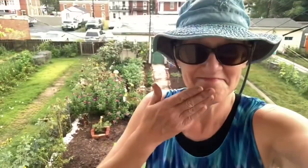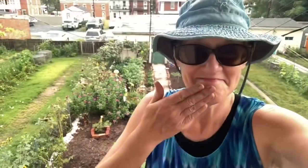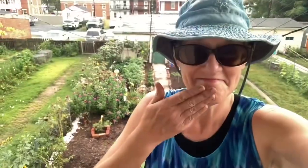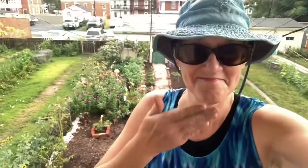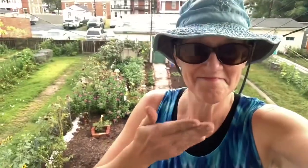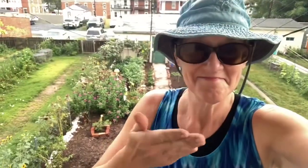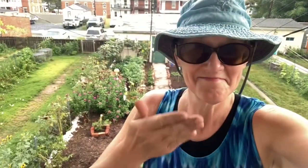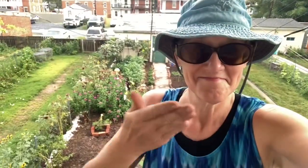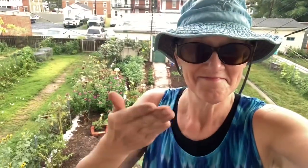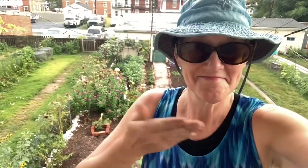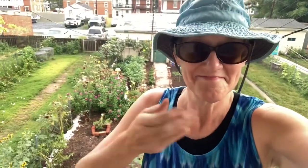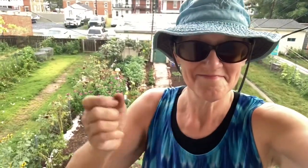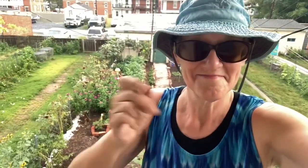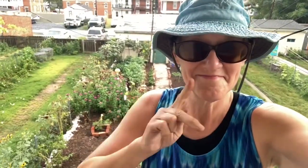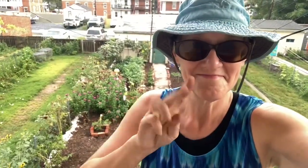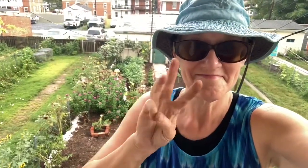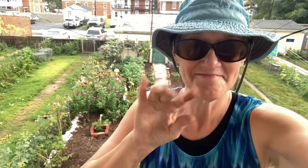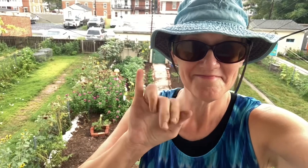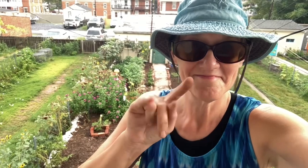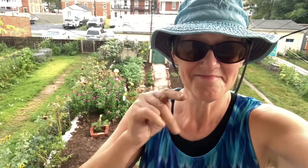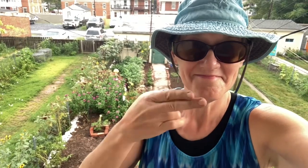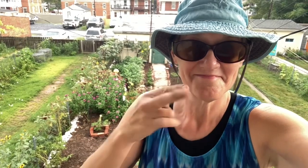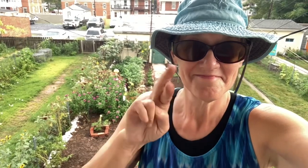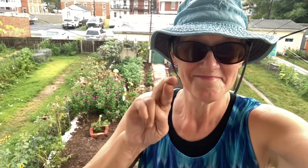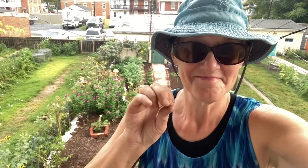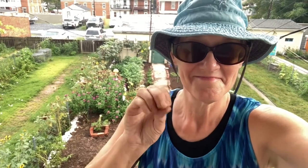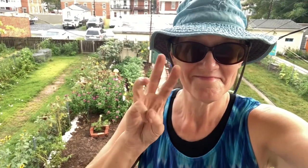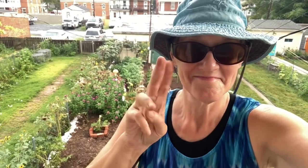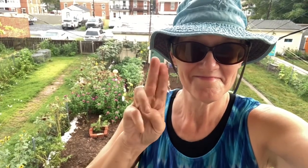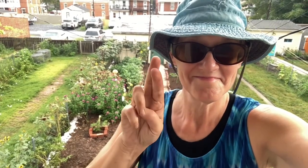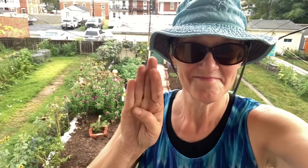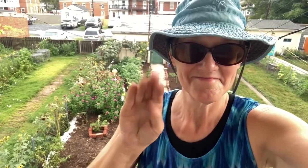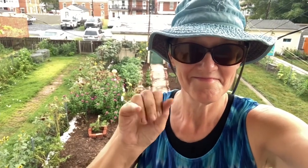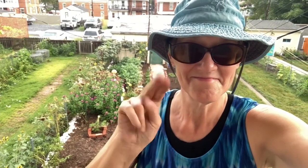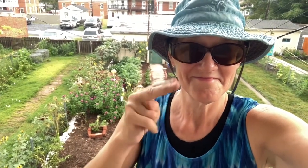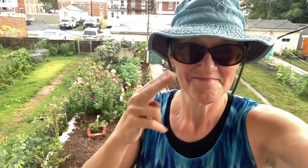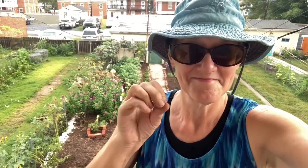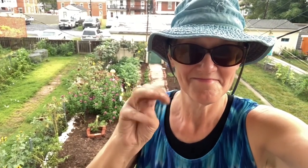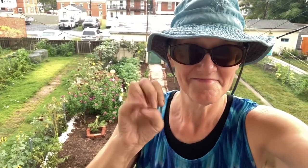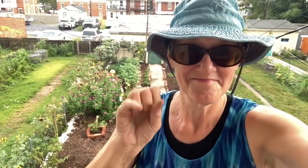Good morning and welcome back to Withrow Urban Homestead.